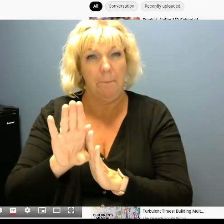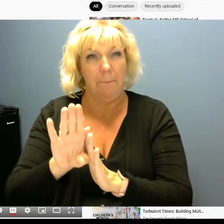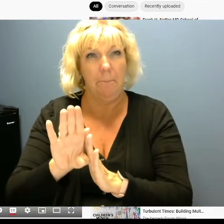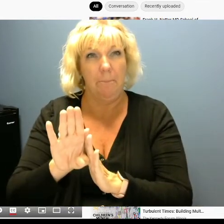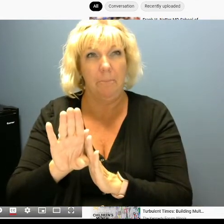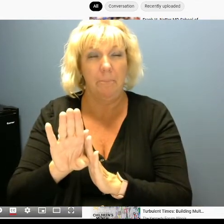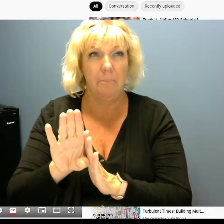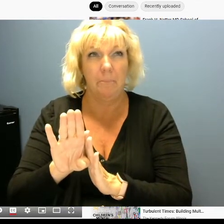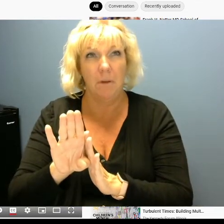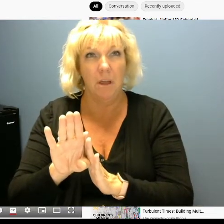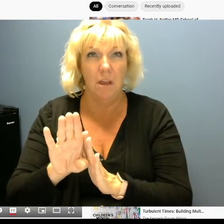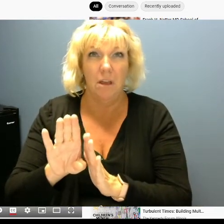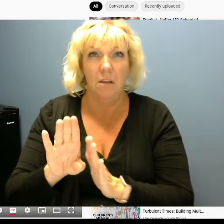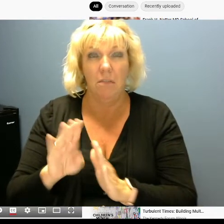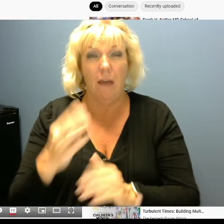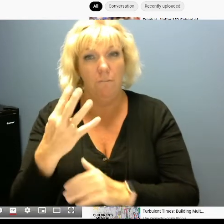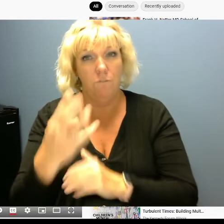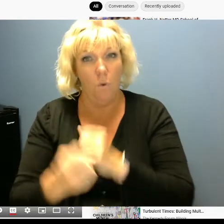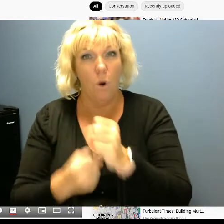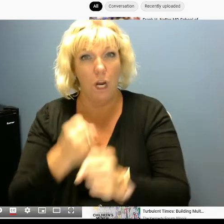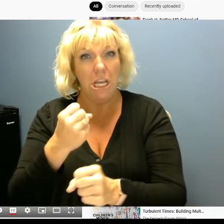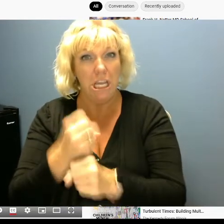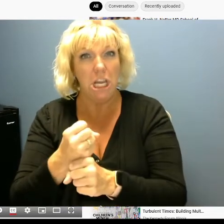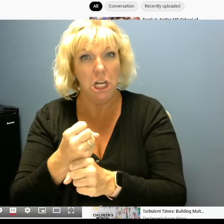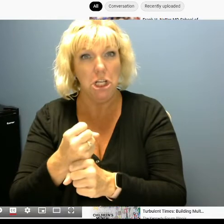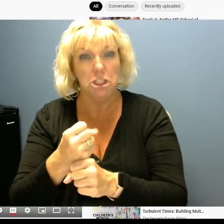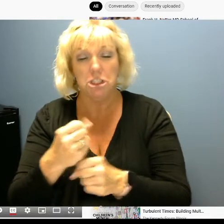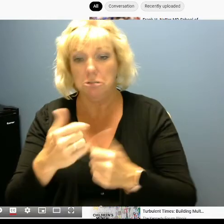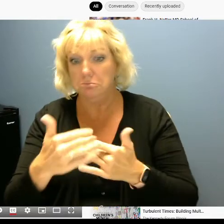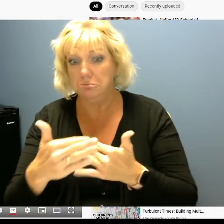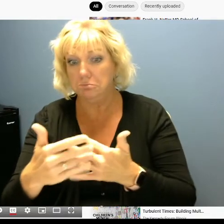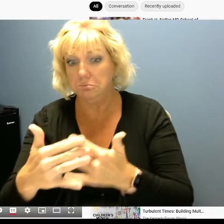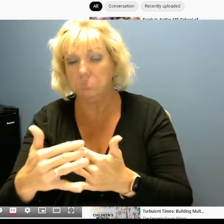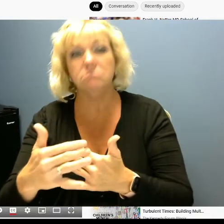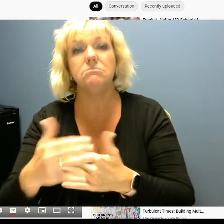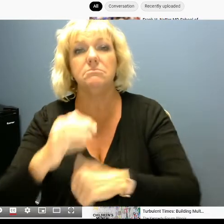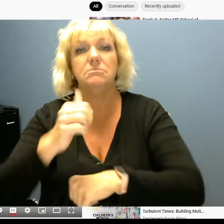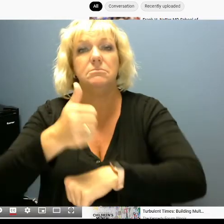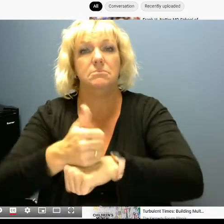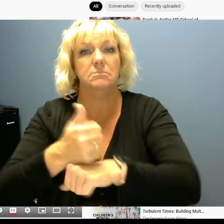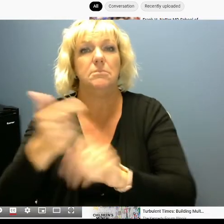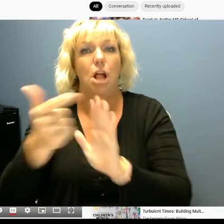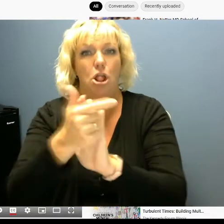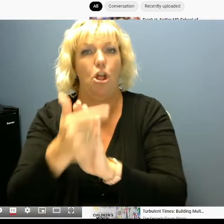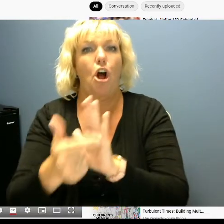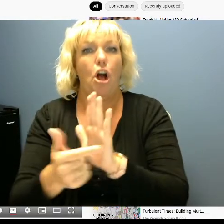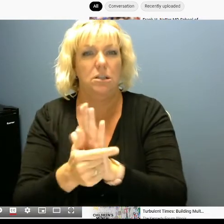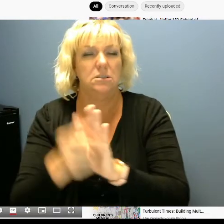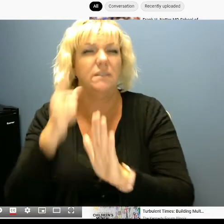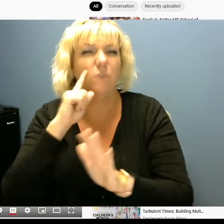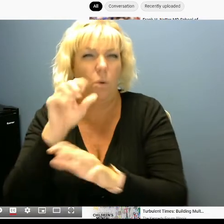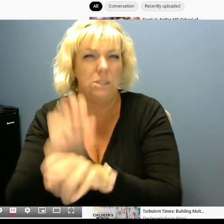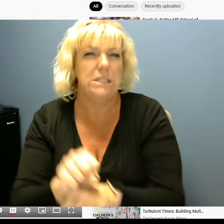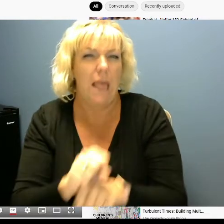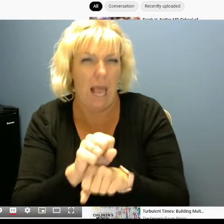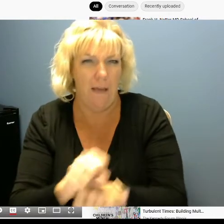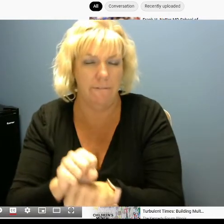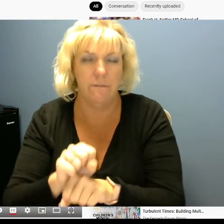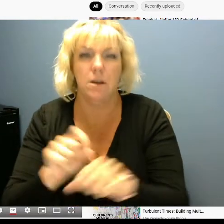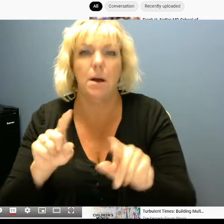we've established laws that have created servitude, enslavement, but it won't